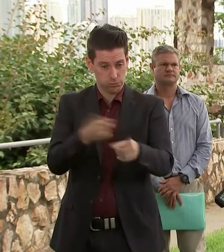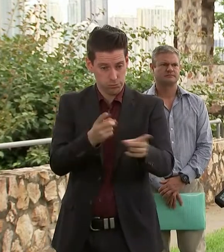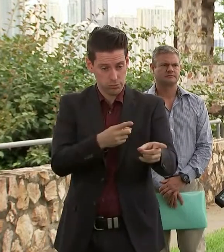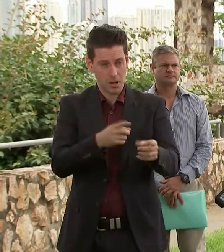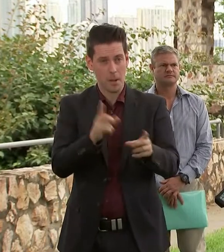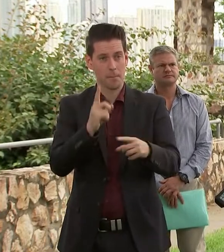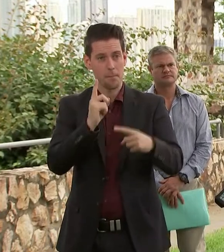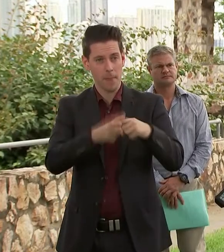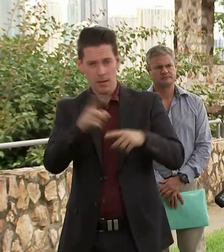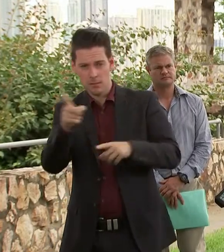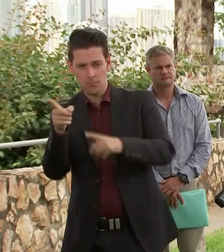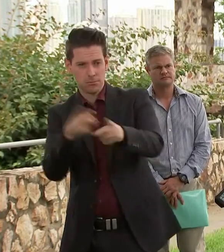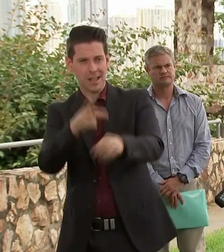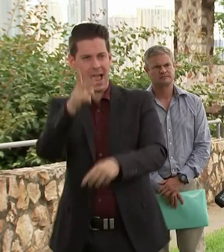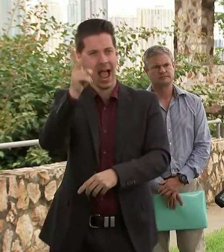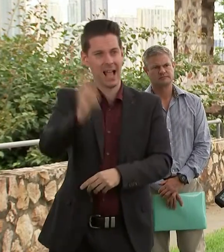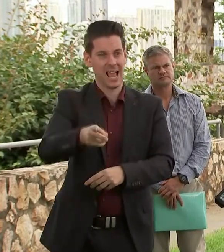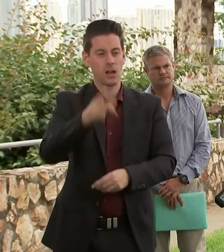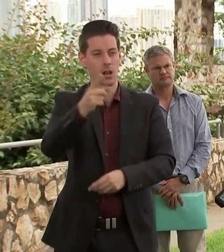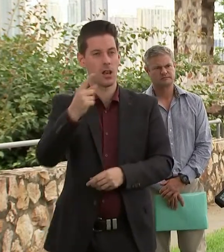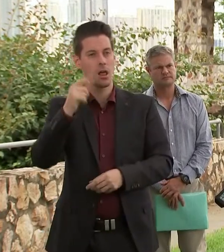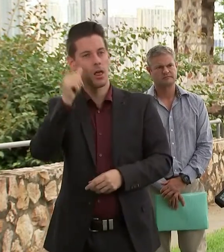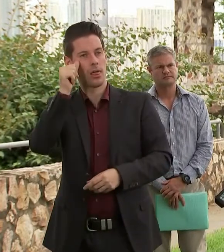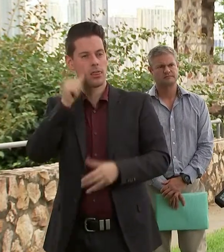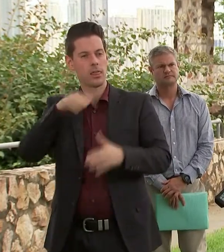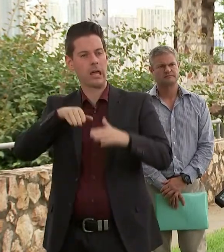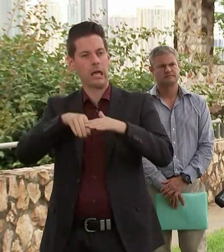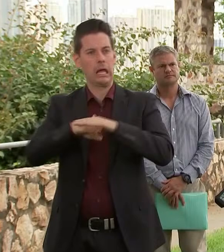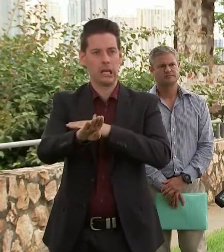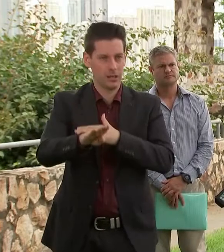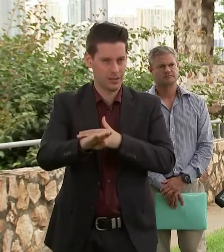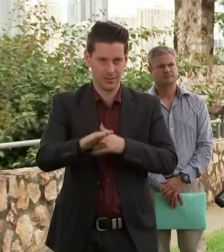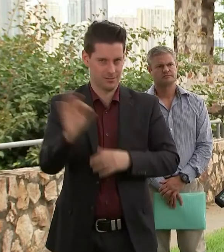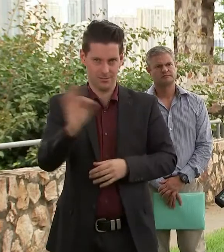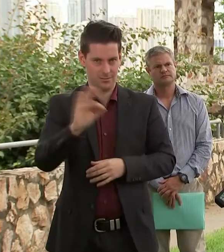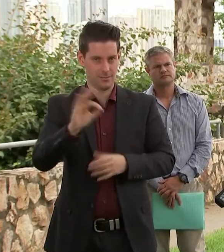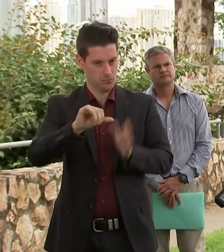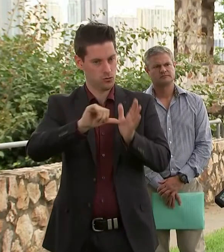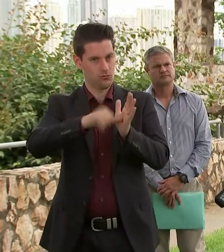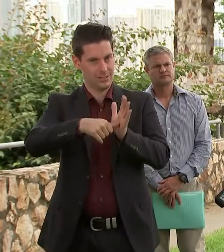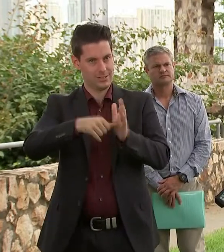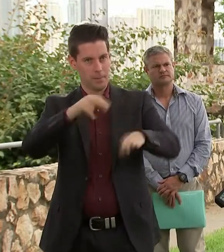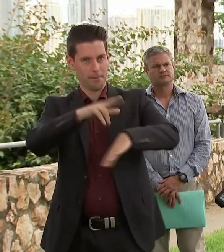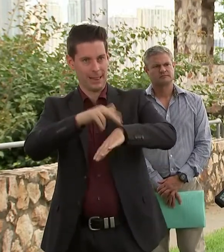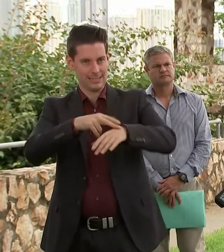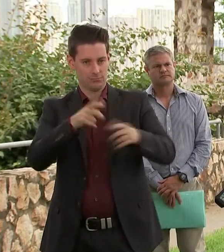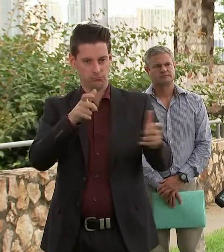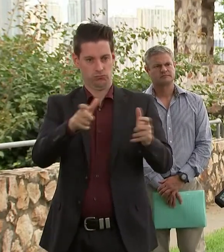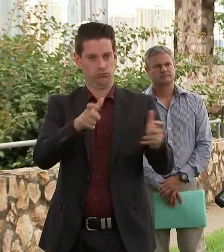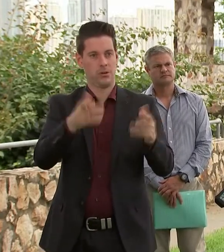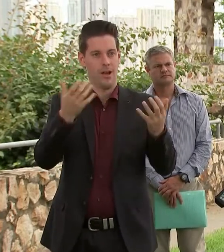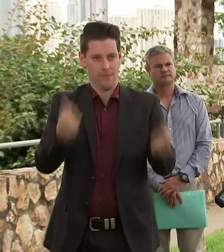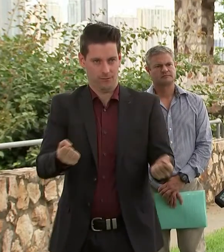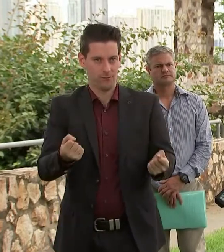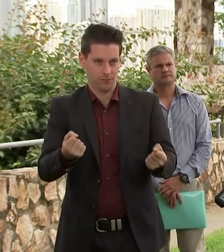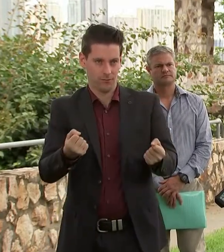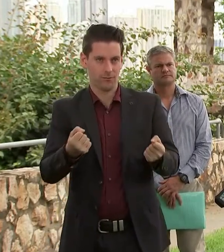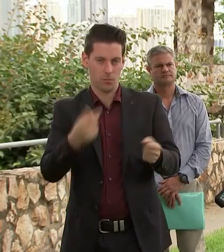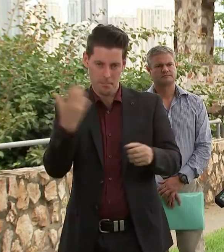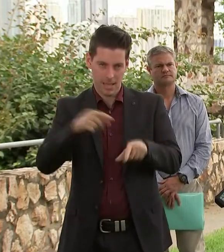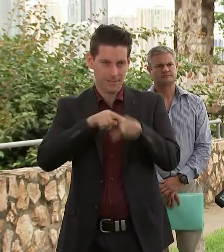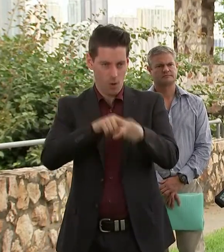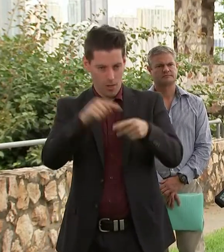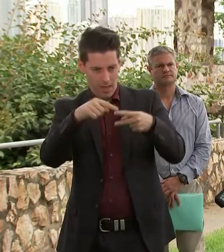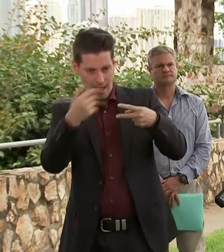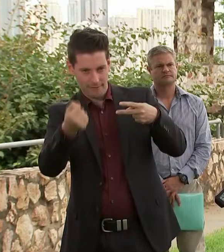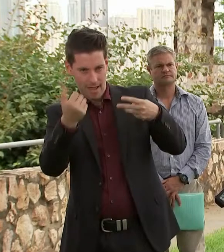that you'll come to the border and you will easily get through. It is a case of there is a compliance system in place, and obviously those